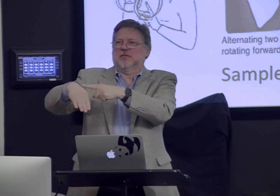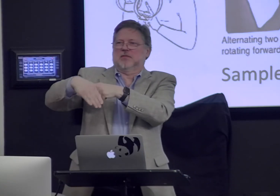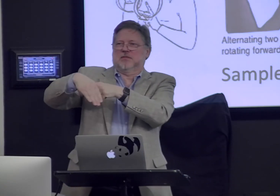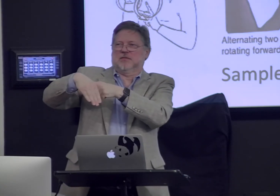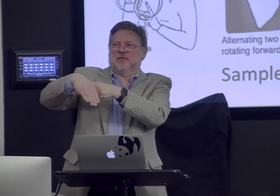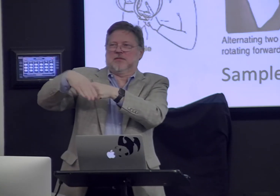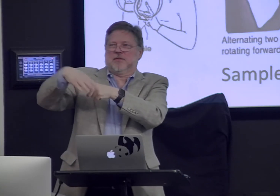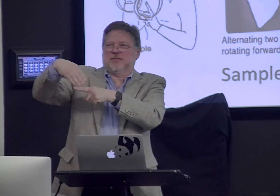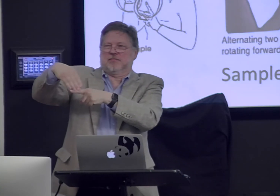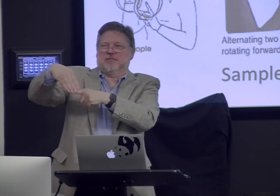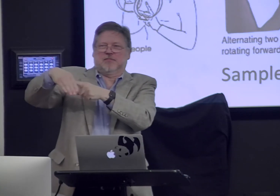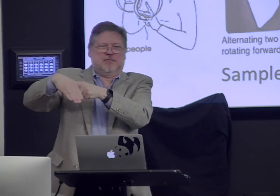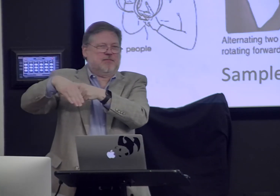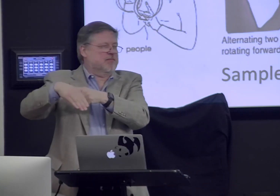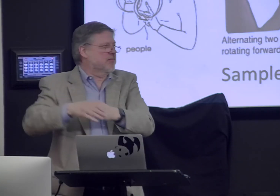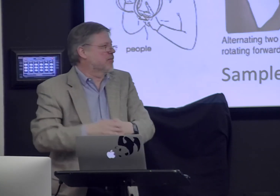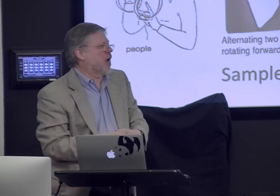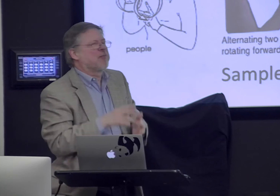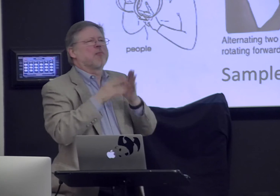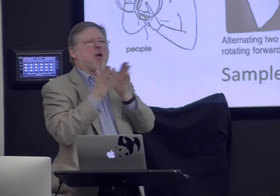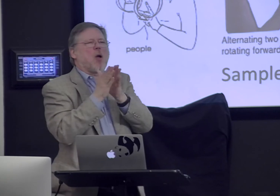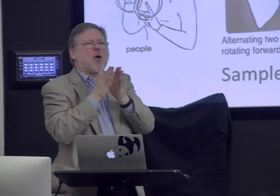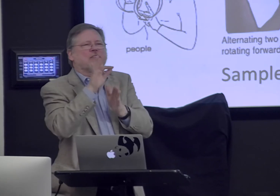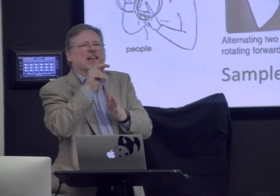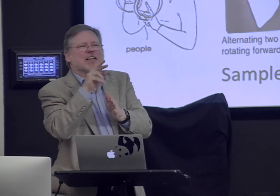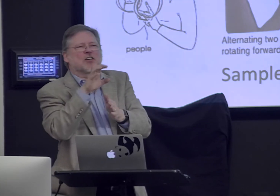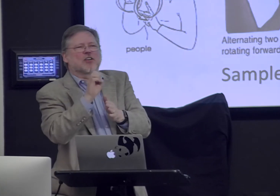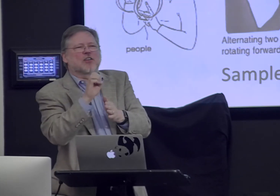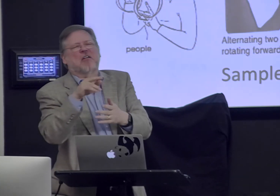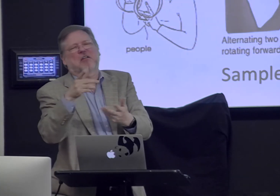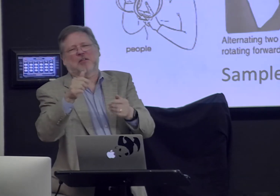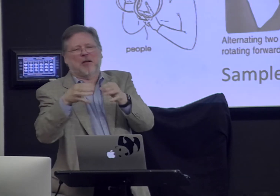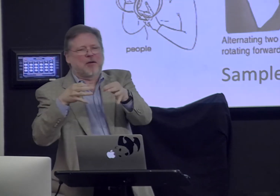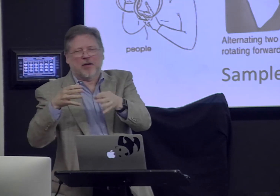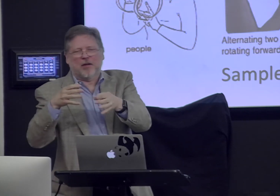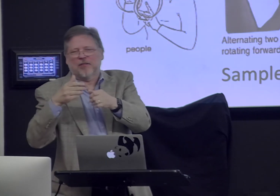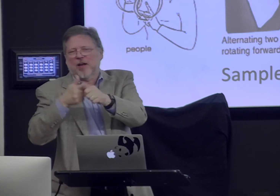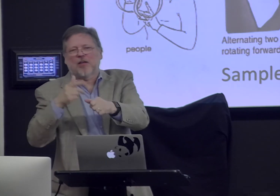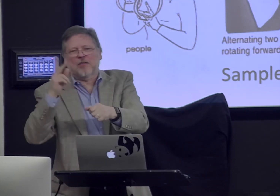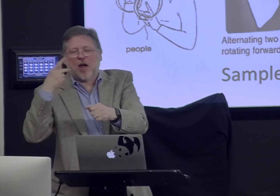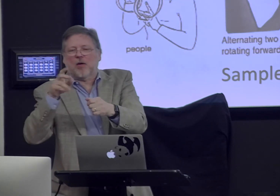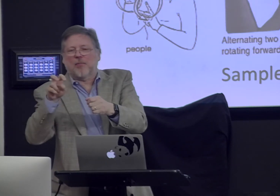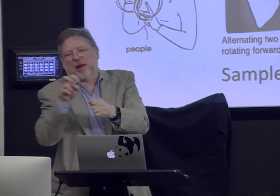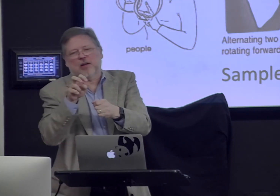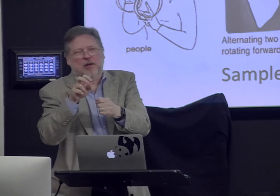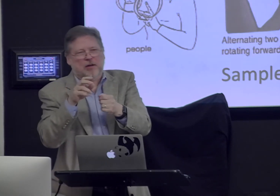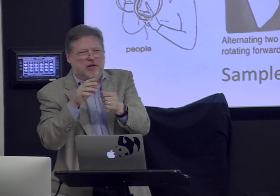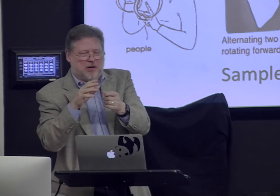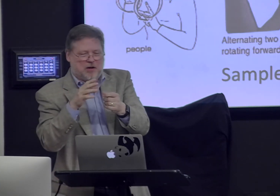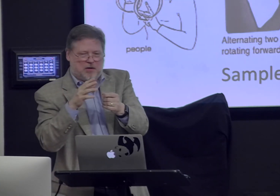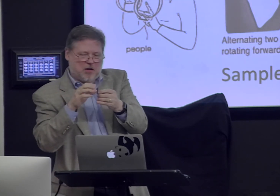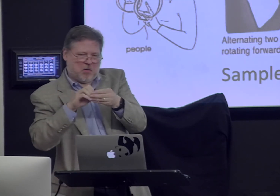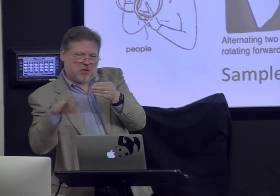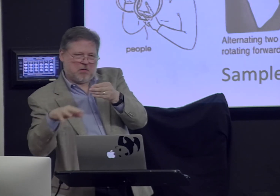For the sign glossed as leaf, we saw a difference in the 2 families only with